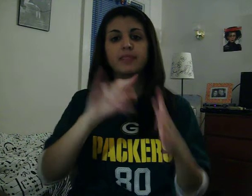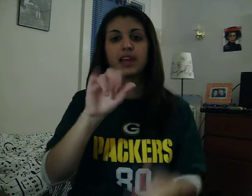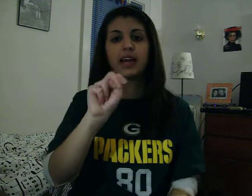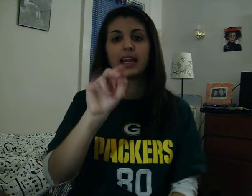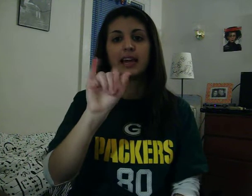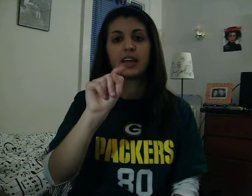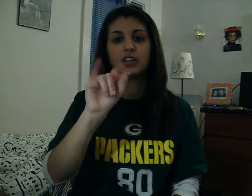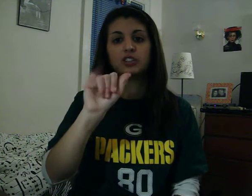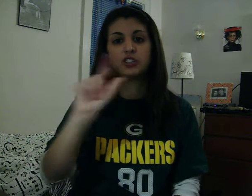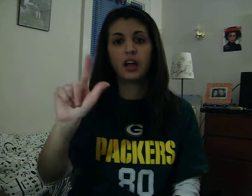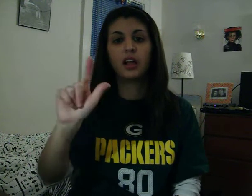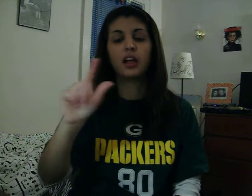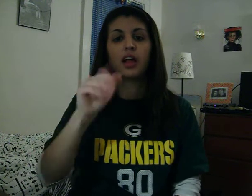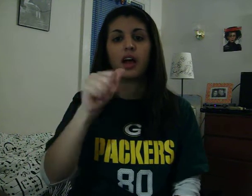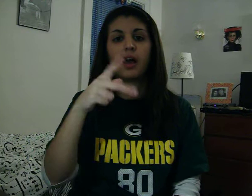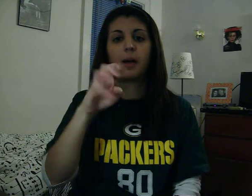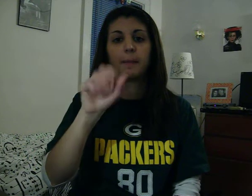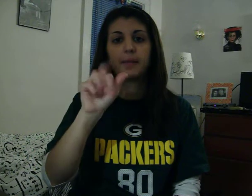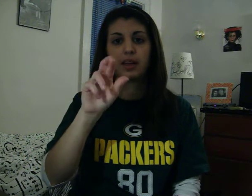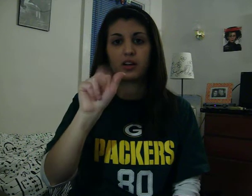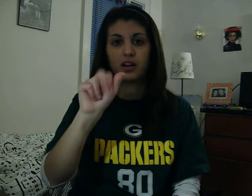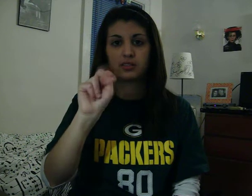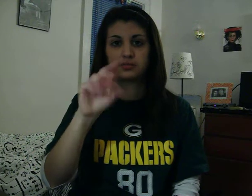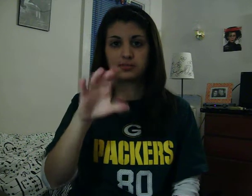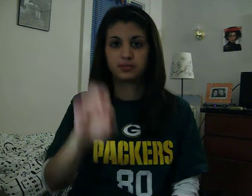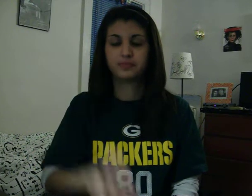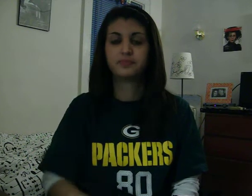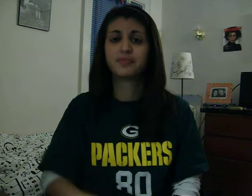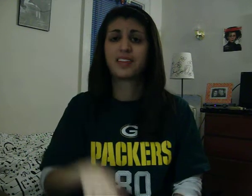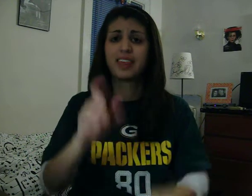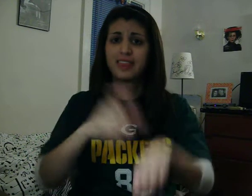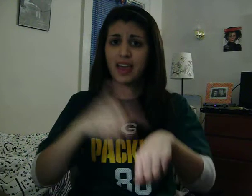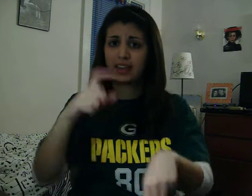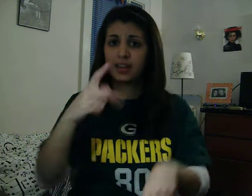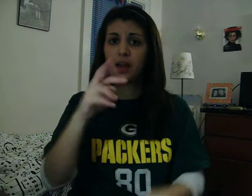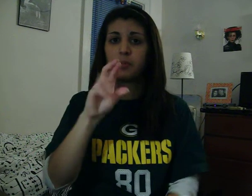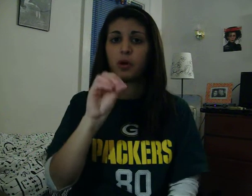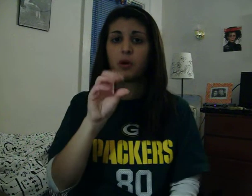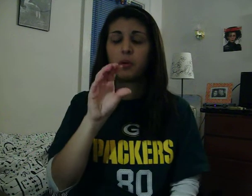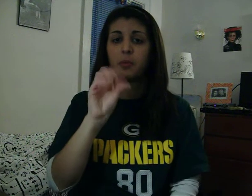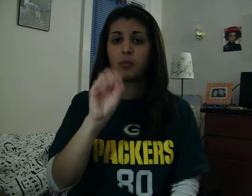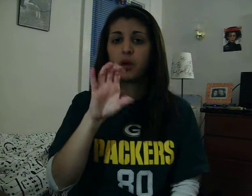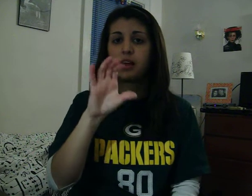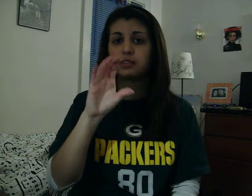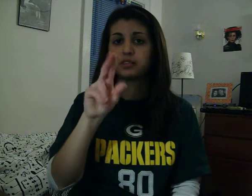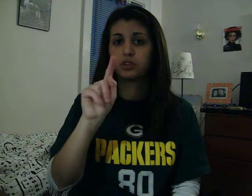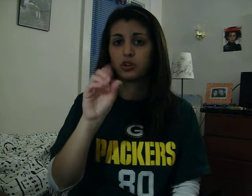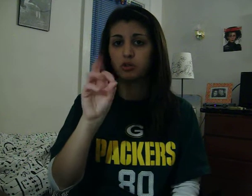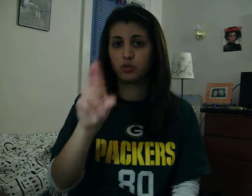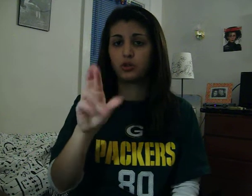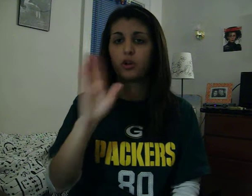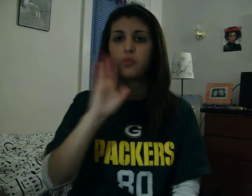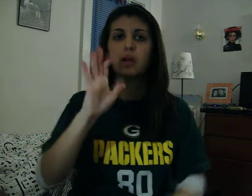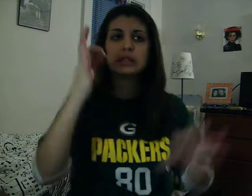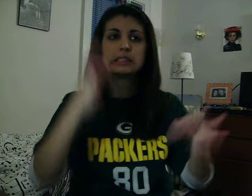that time, the prosecutor will determine whether or not there is probable cause to believe that this